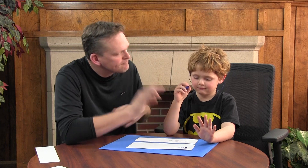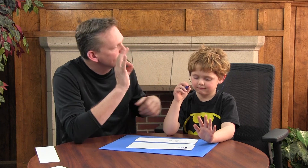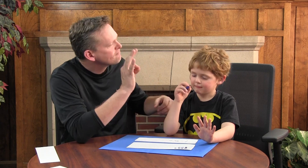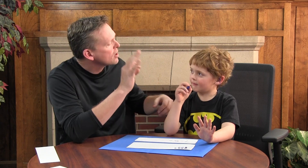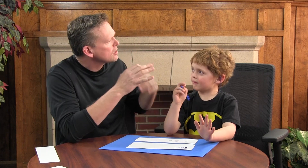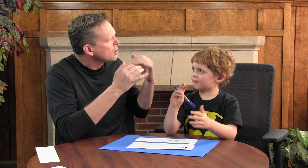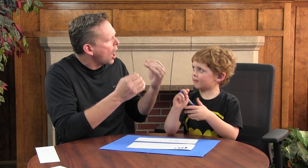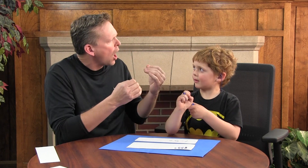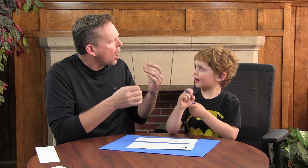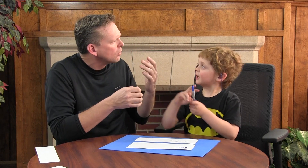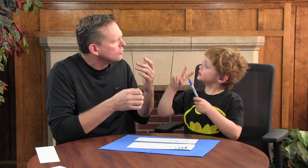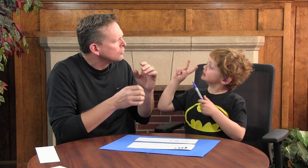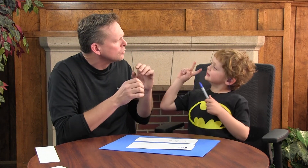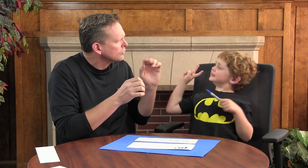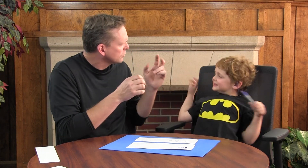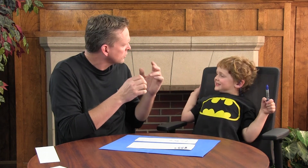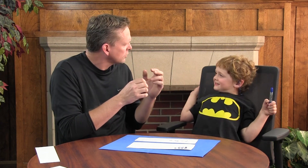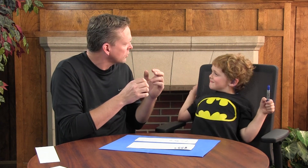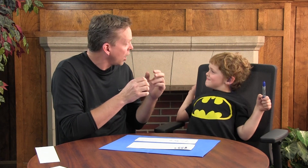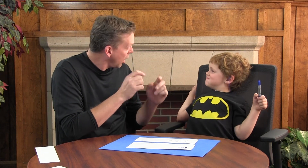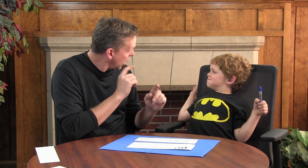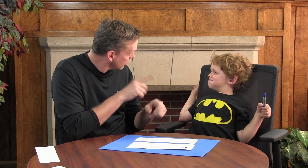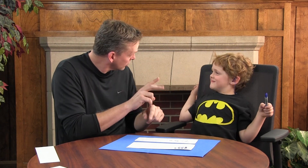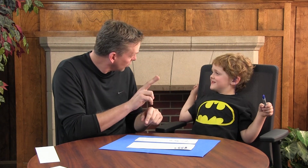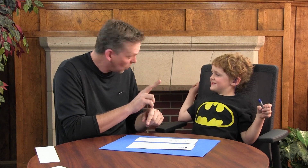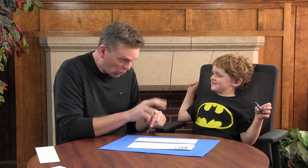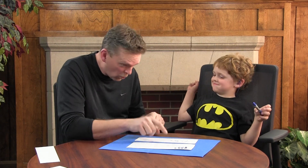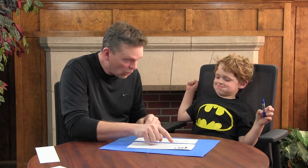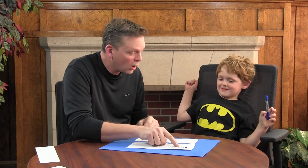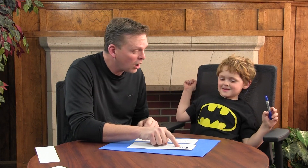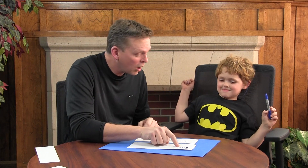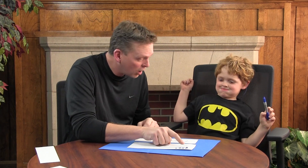Okay, now... Two. Two. Write it down.